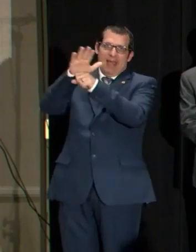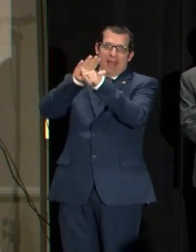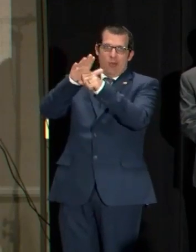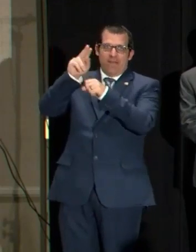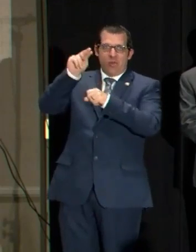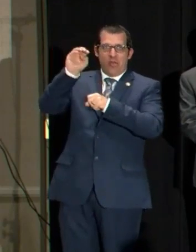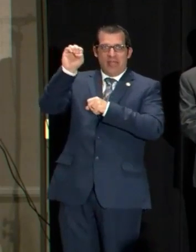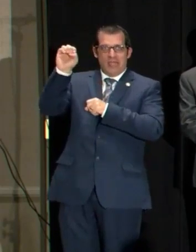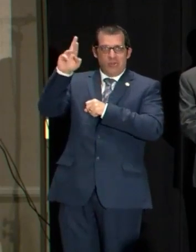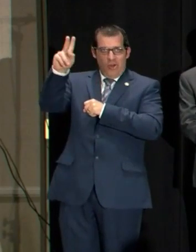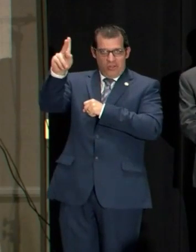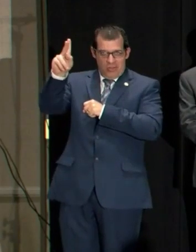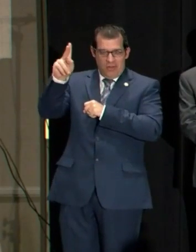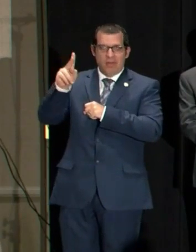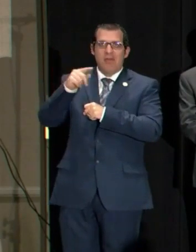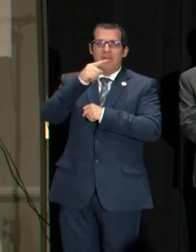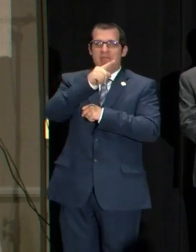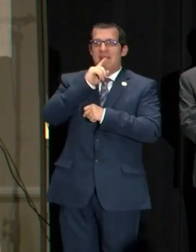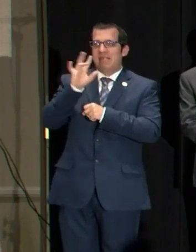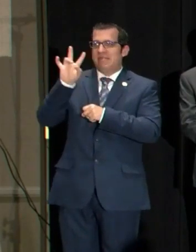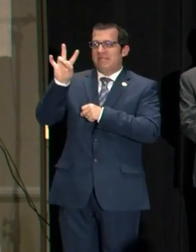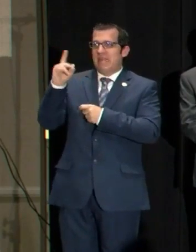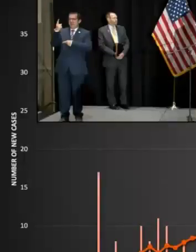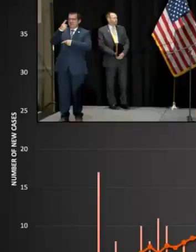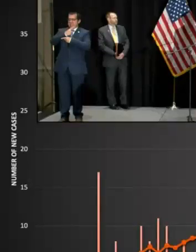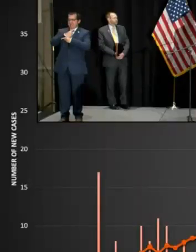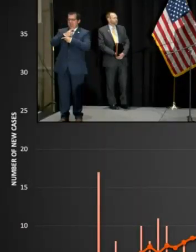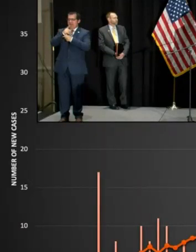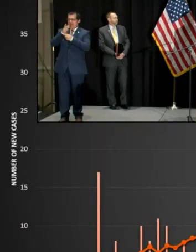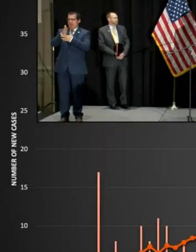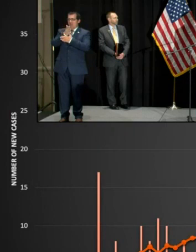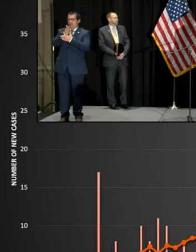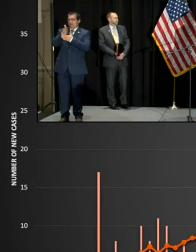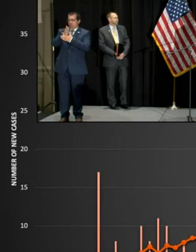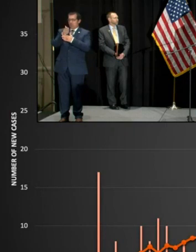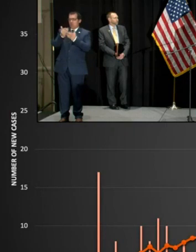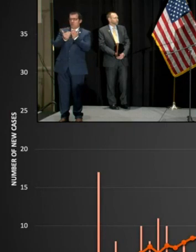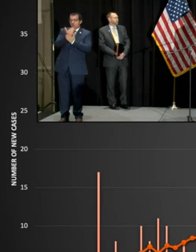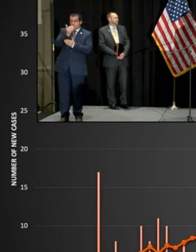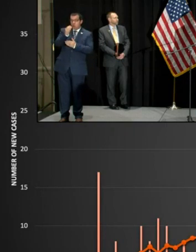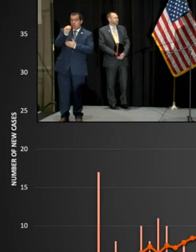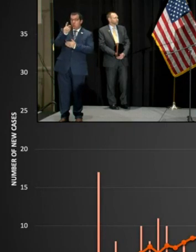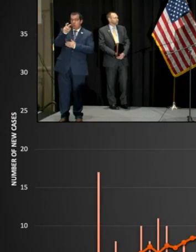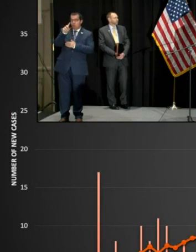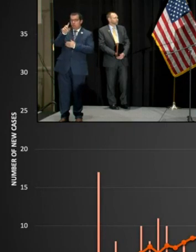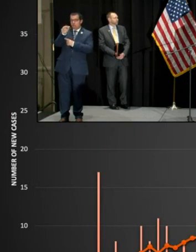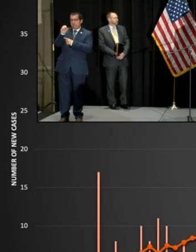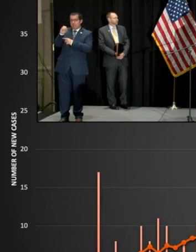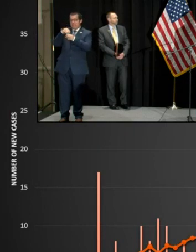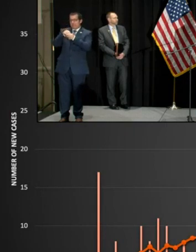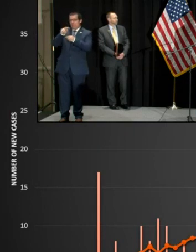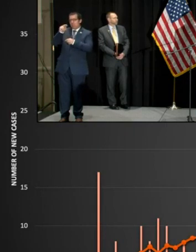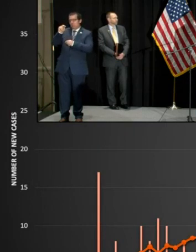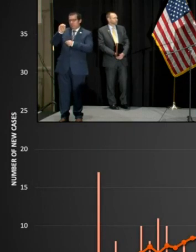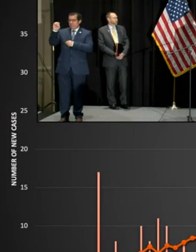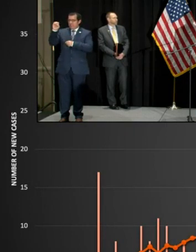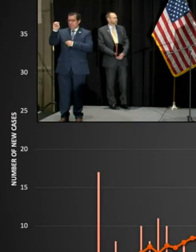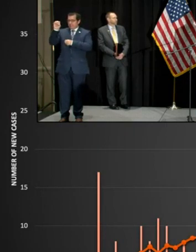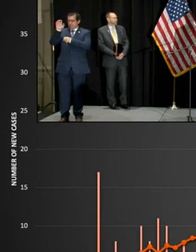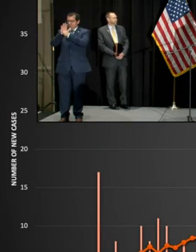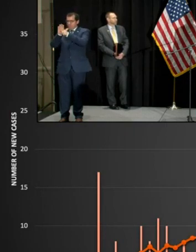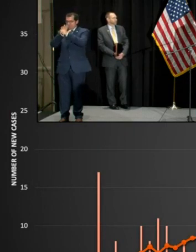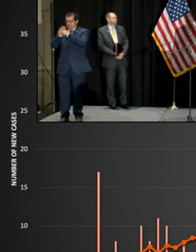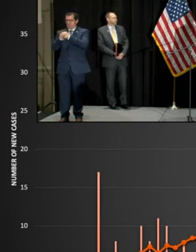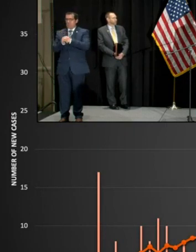Northeast Arkansas, of course, but this is a 7-day rolling average of new COVID cases in the Northeast region. And